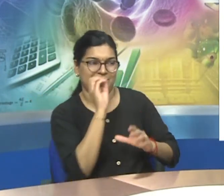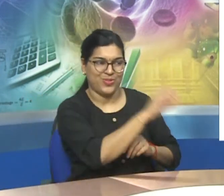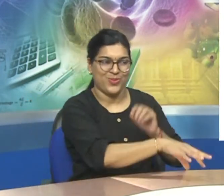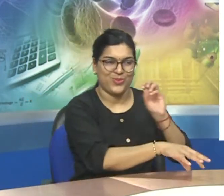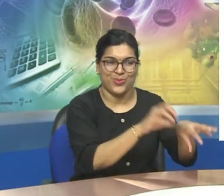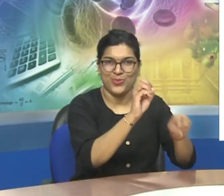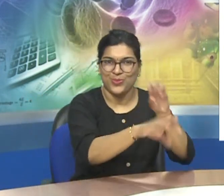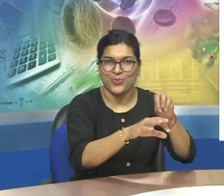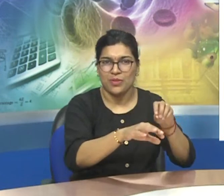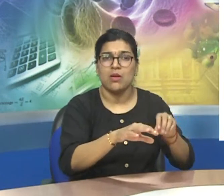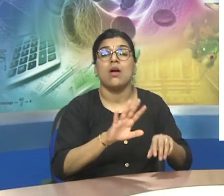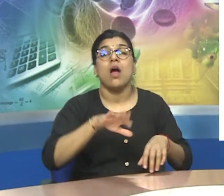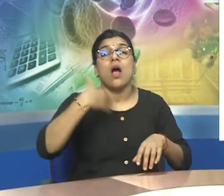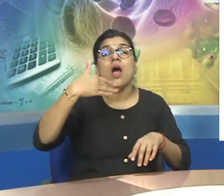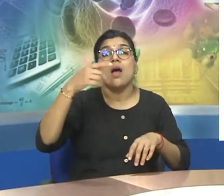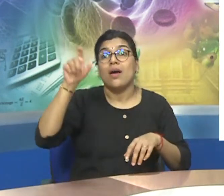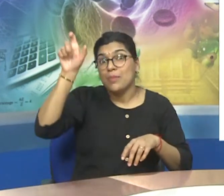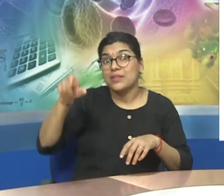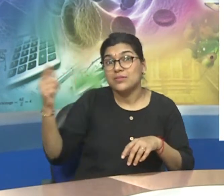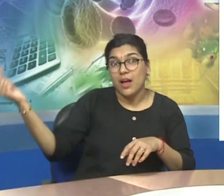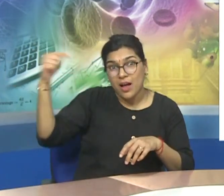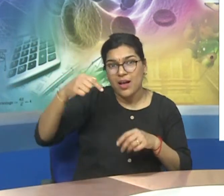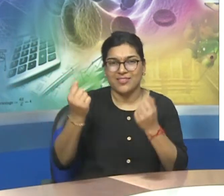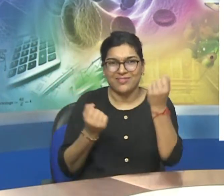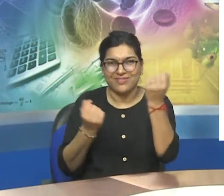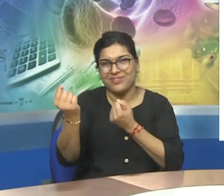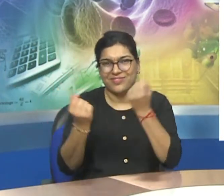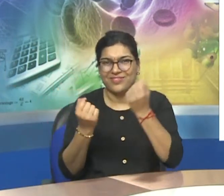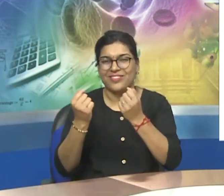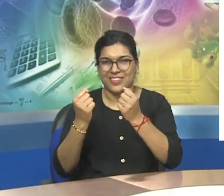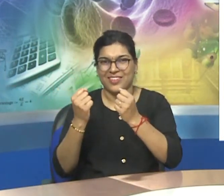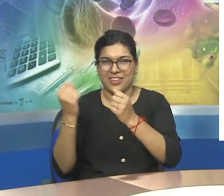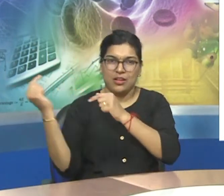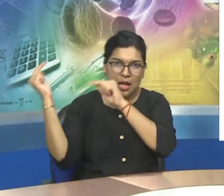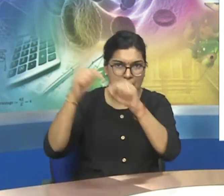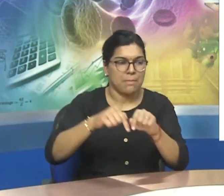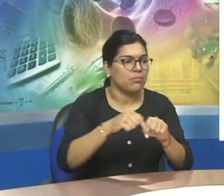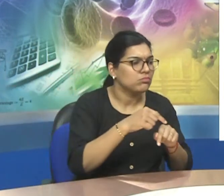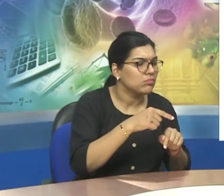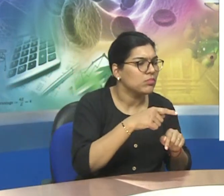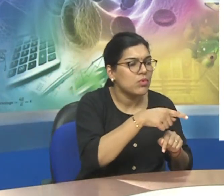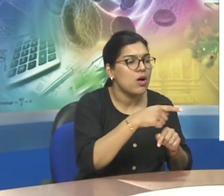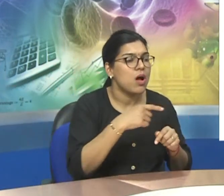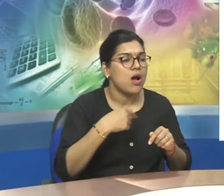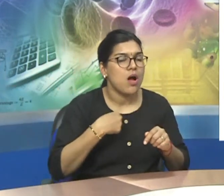and accordingly we can recycle them or reuse as per our